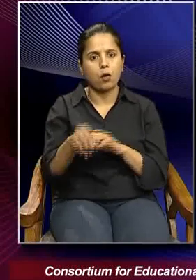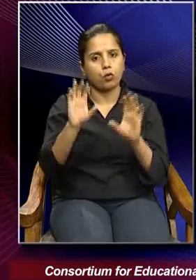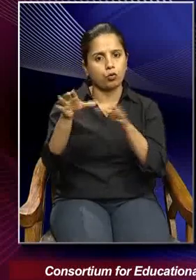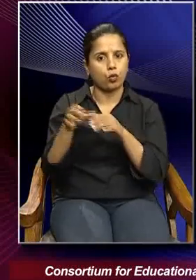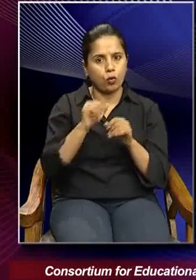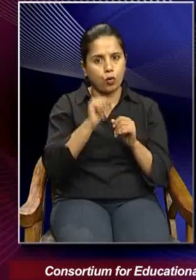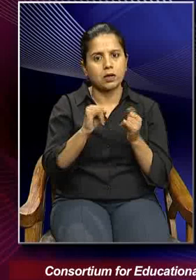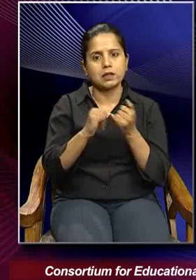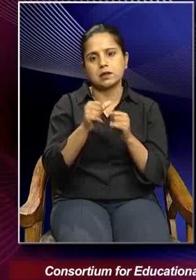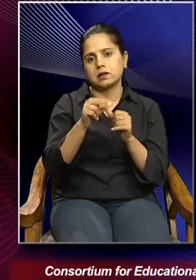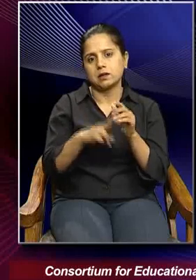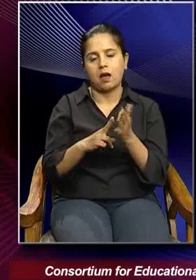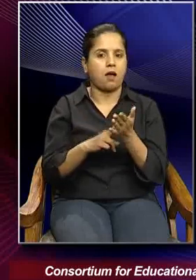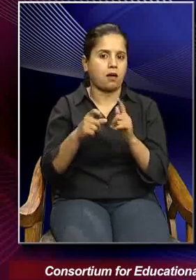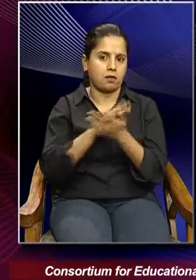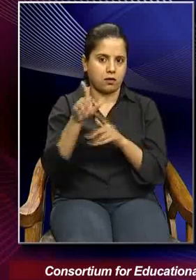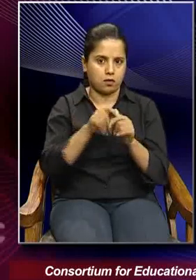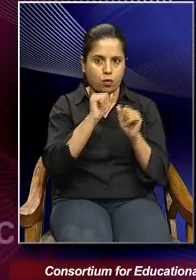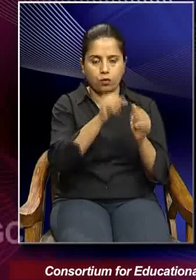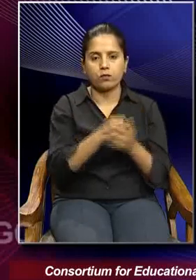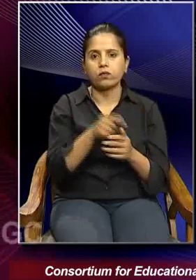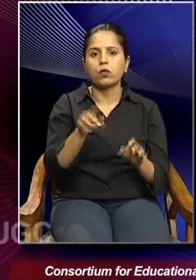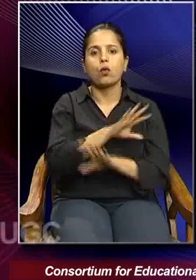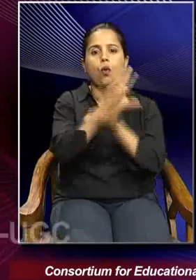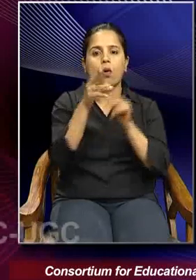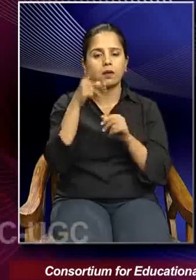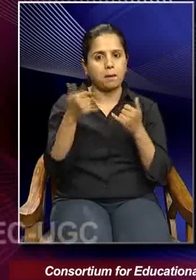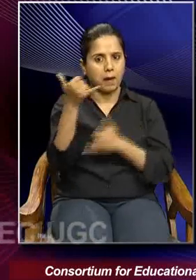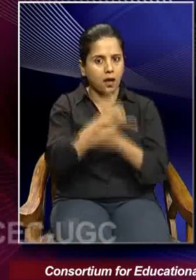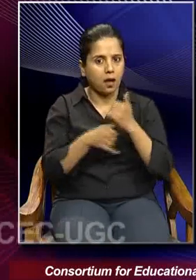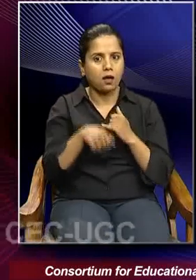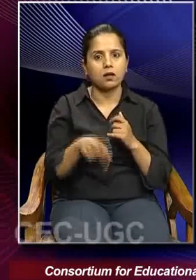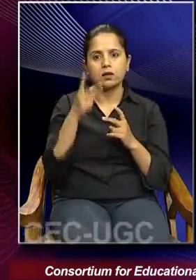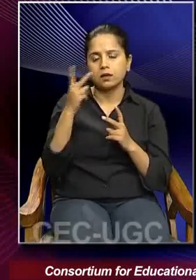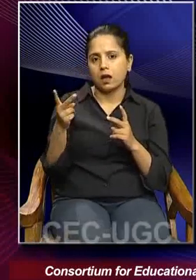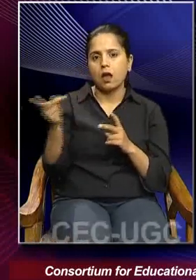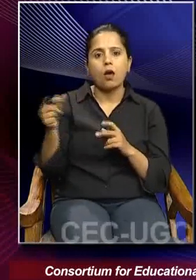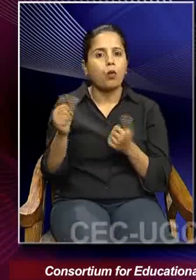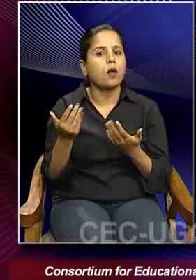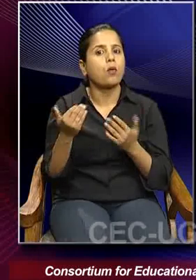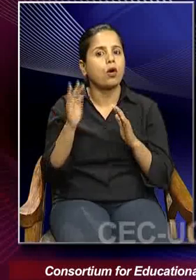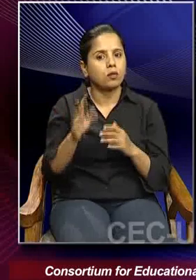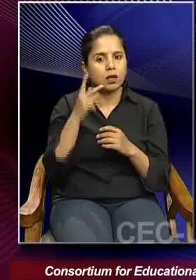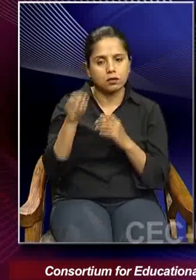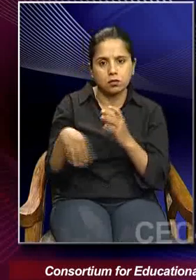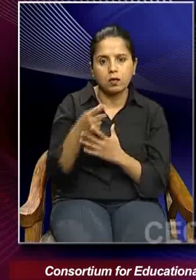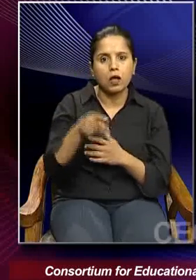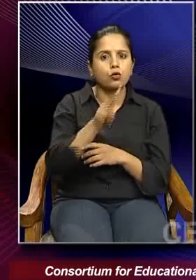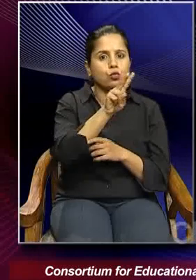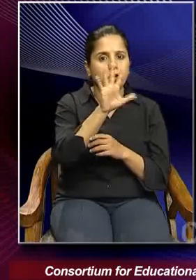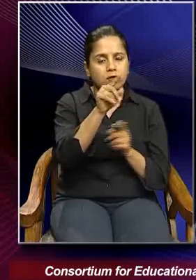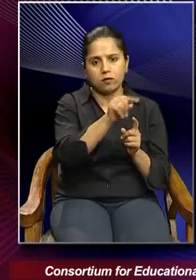of Sāṅkhya, and that's where the whole play of evolution is taking place between these